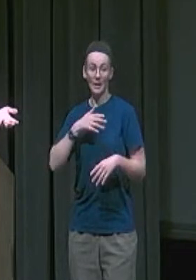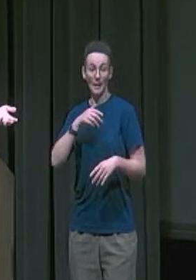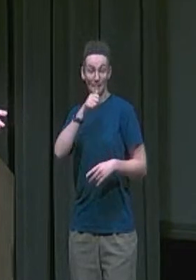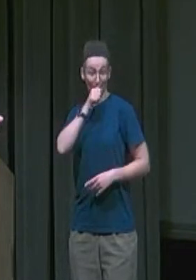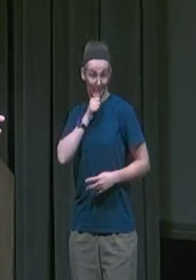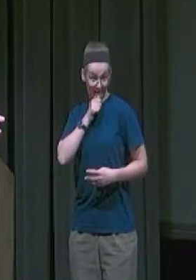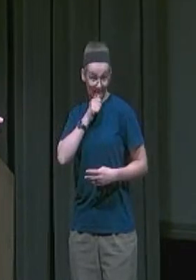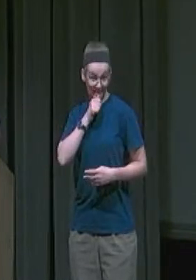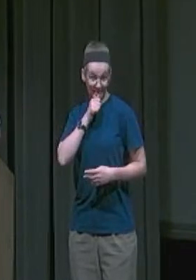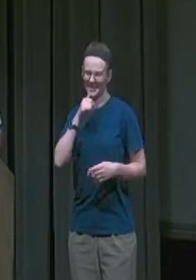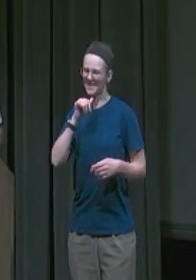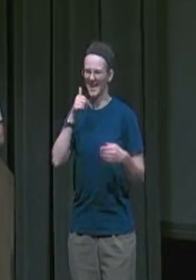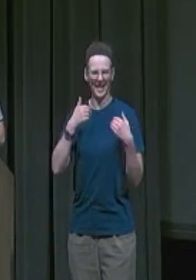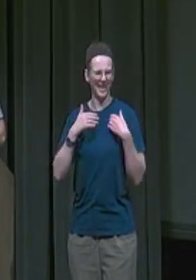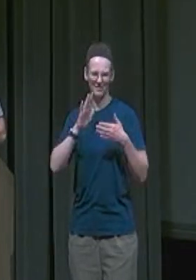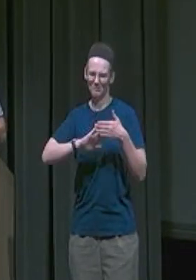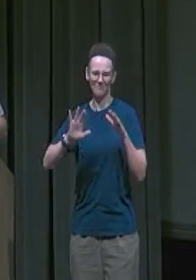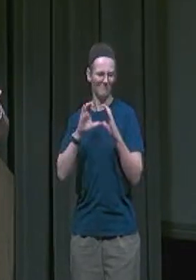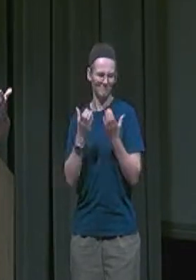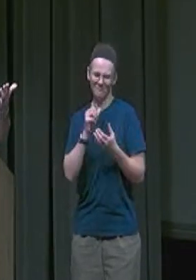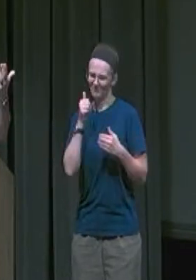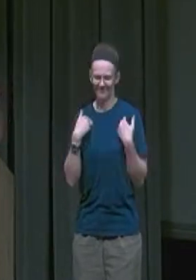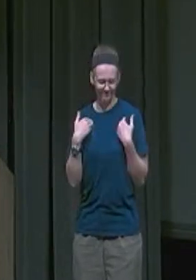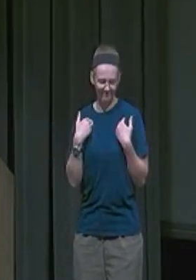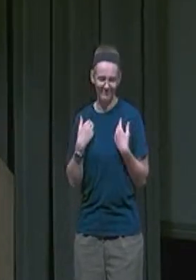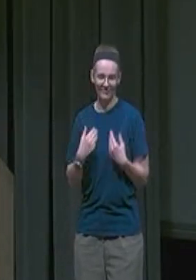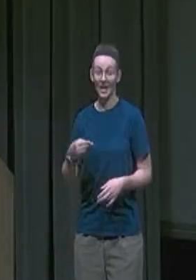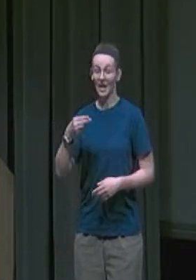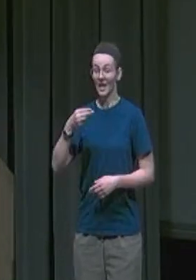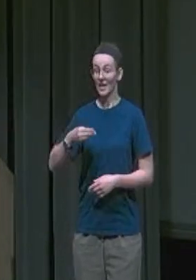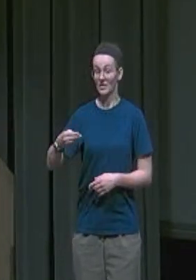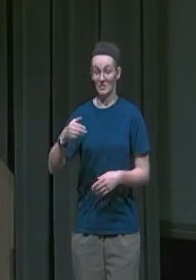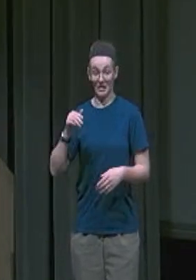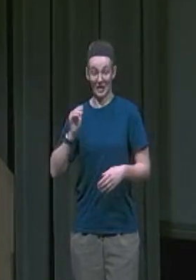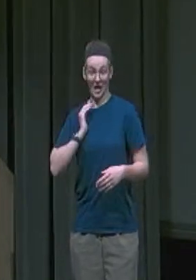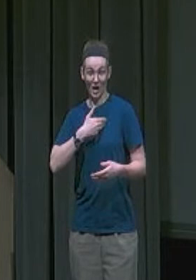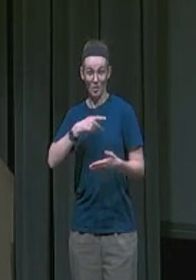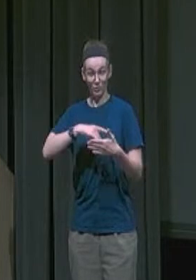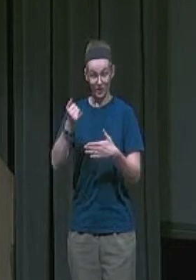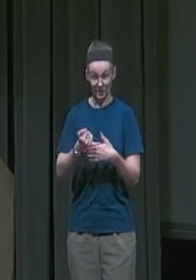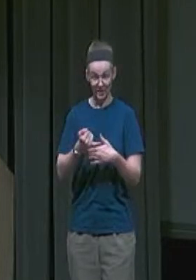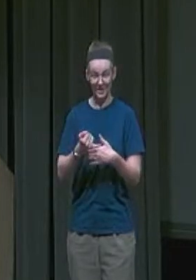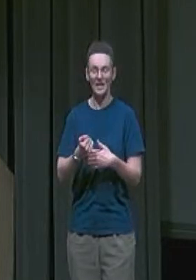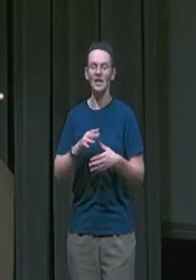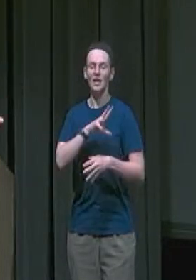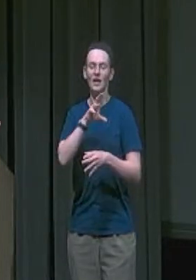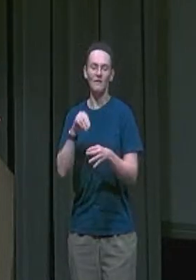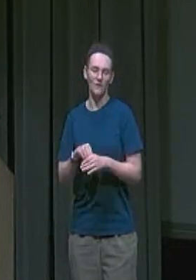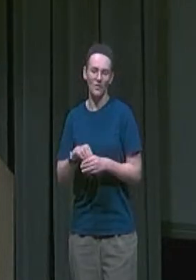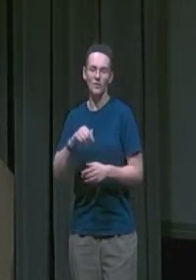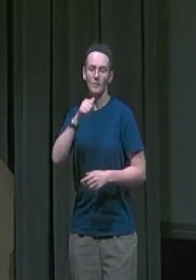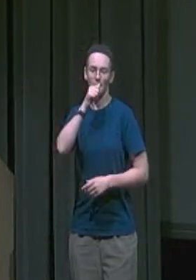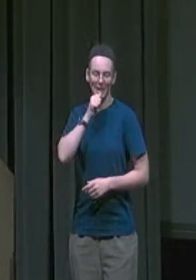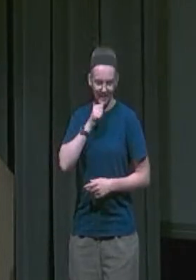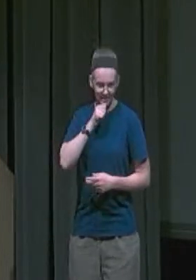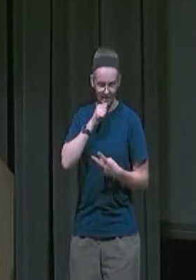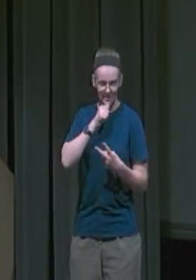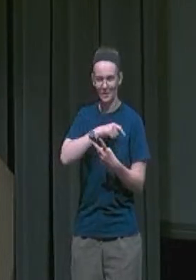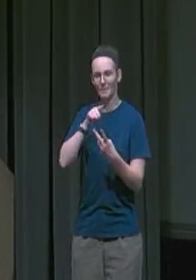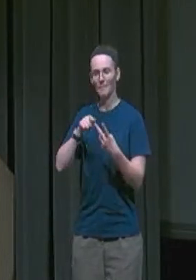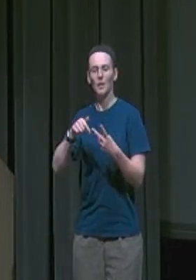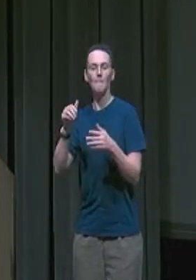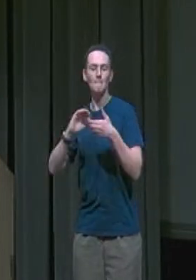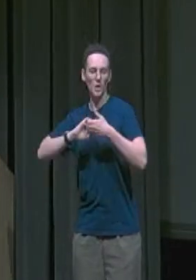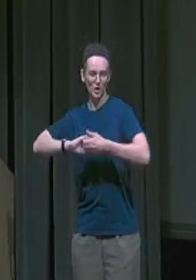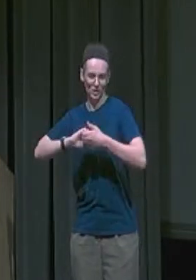anyone has a class in, right? So the history of this project is one that involves patience and